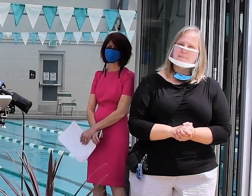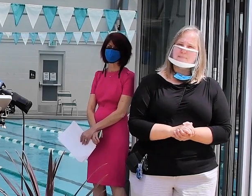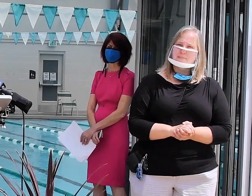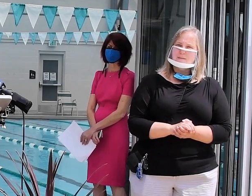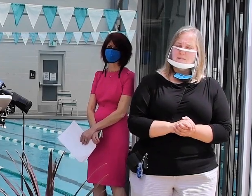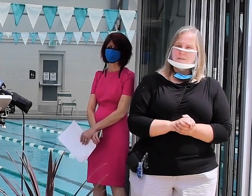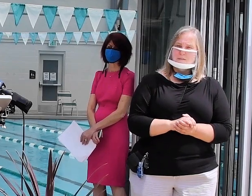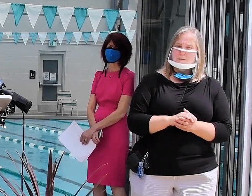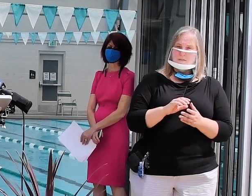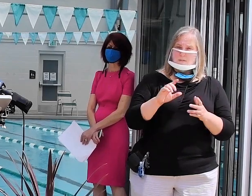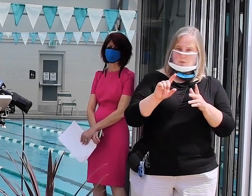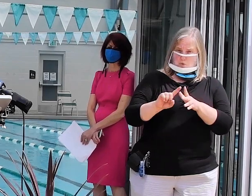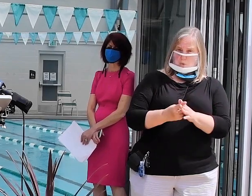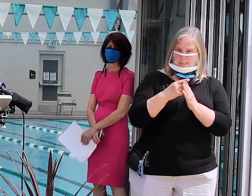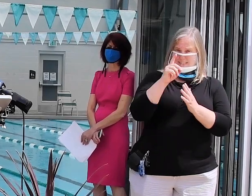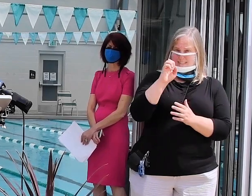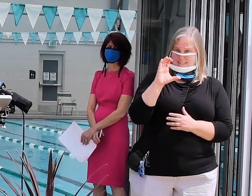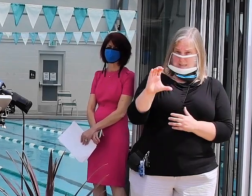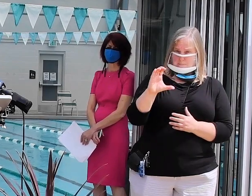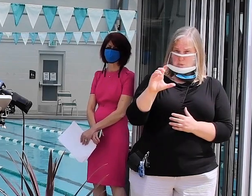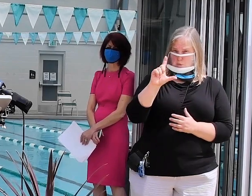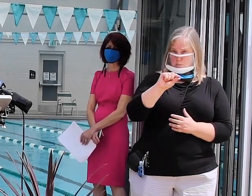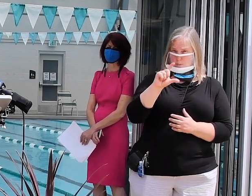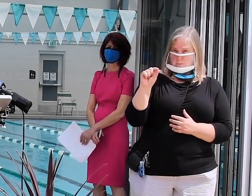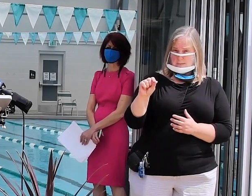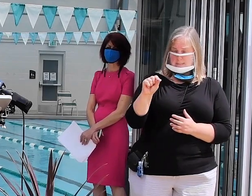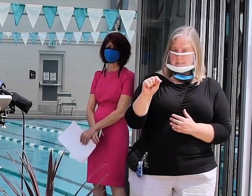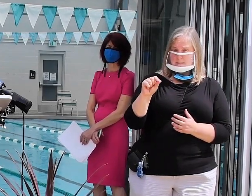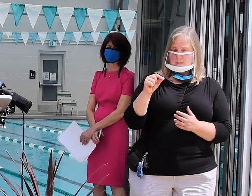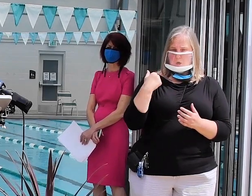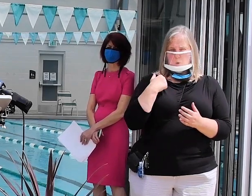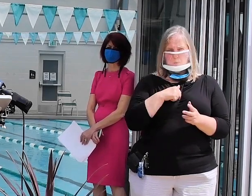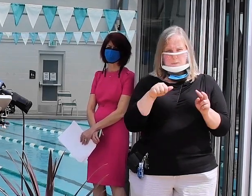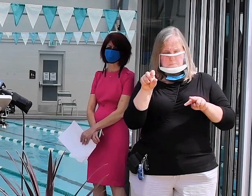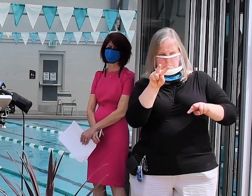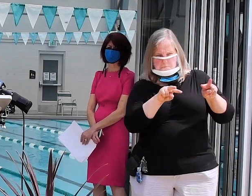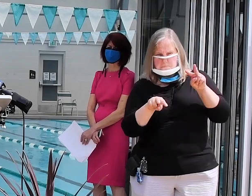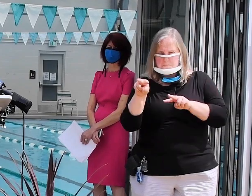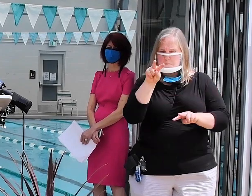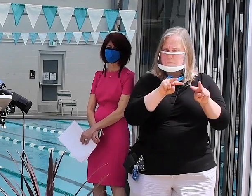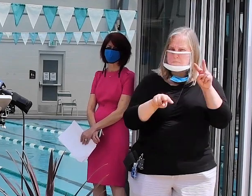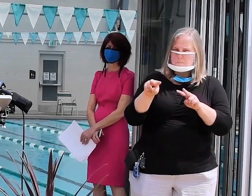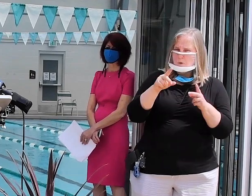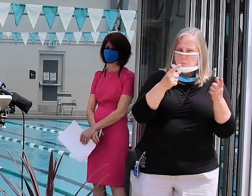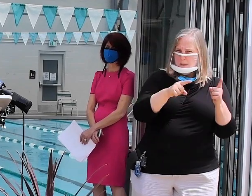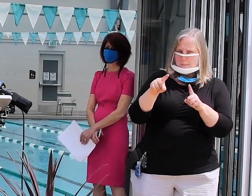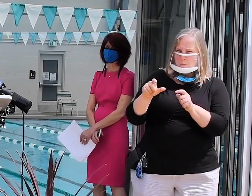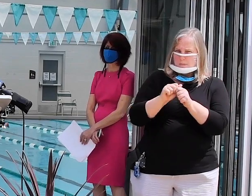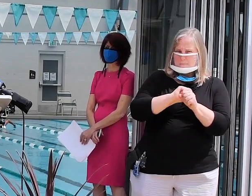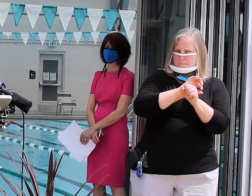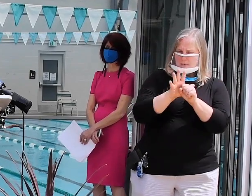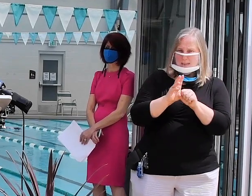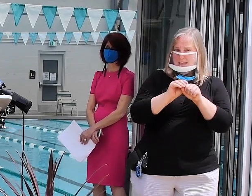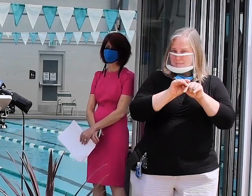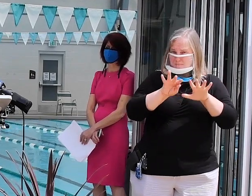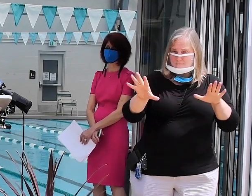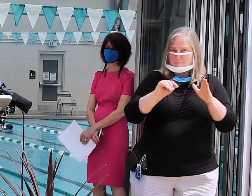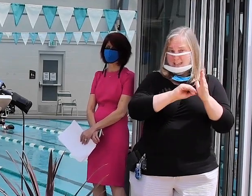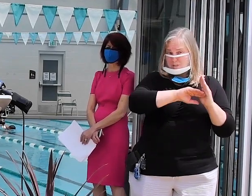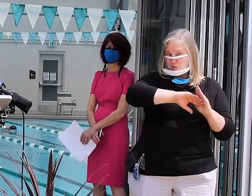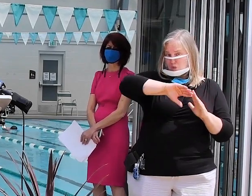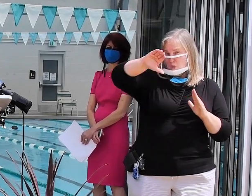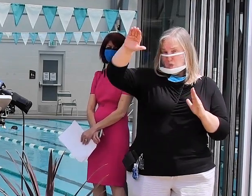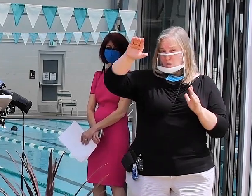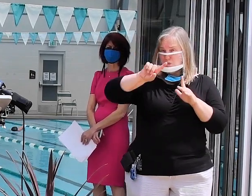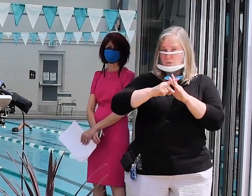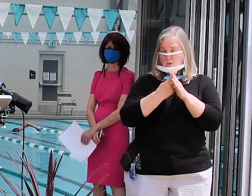Going into December of 2020, as we monitored the impact of the pandemic and the surge began,